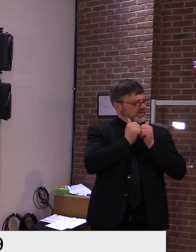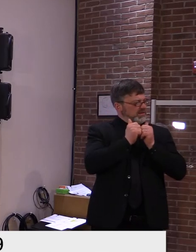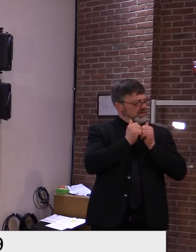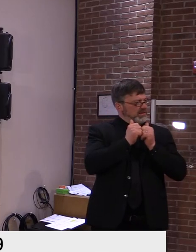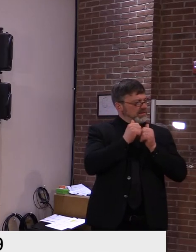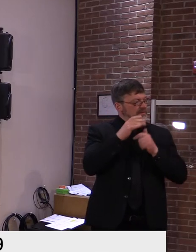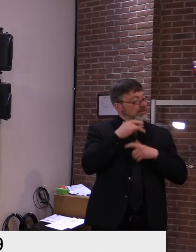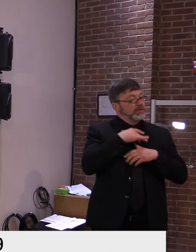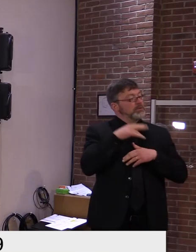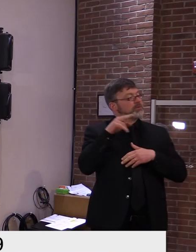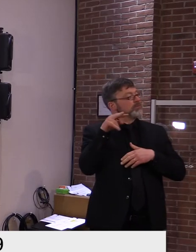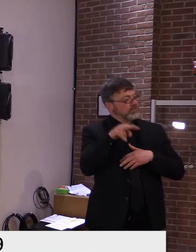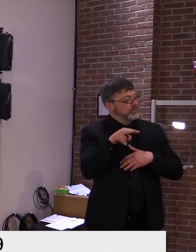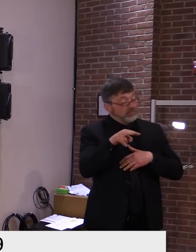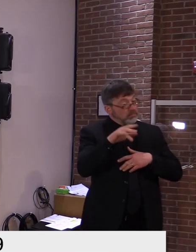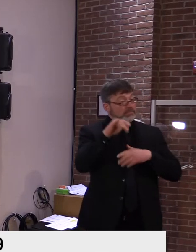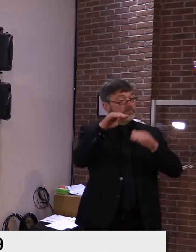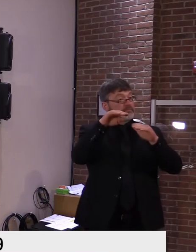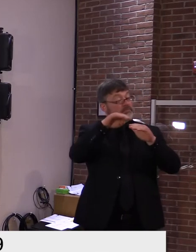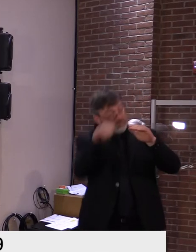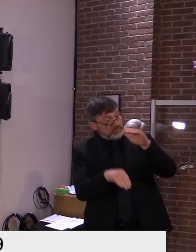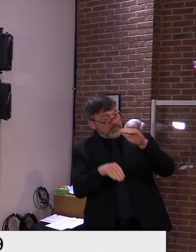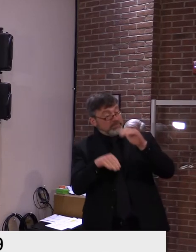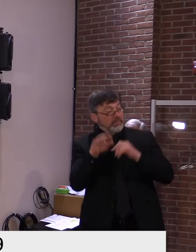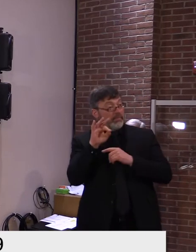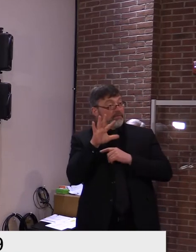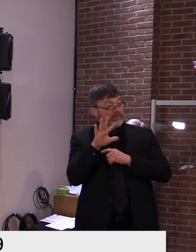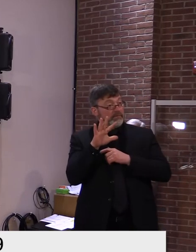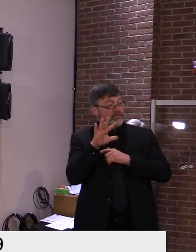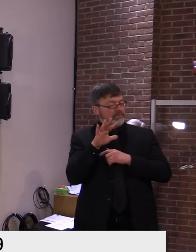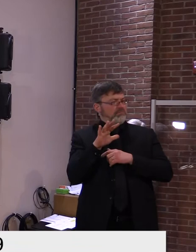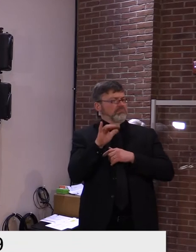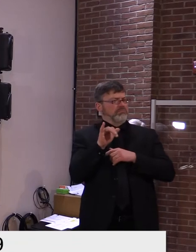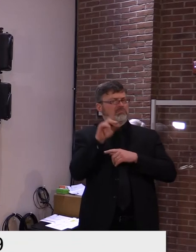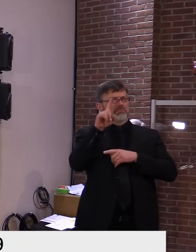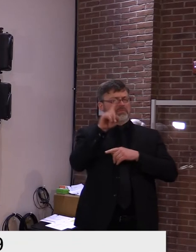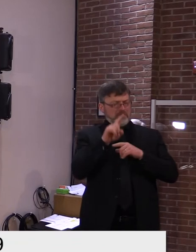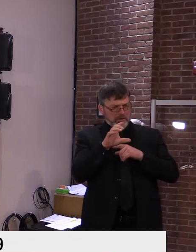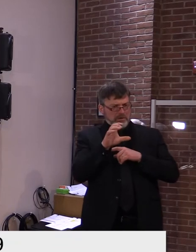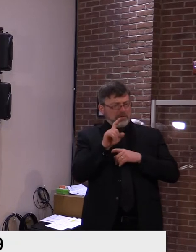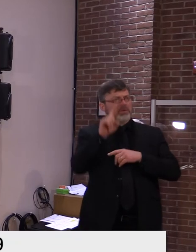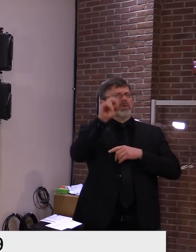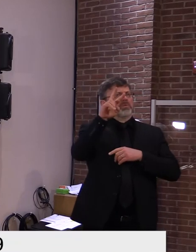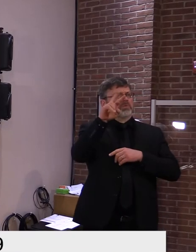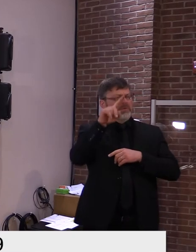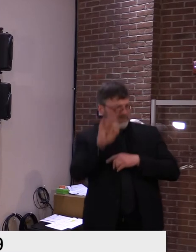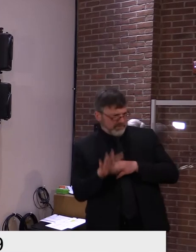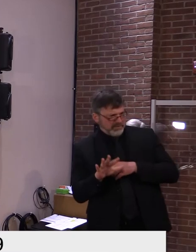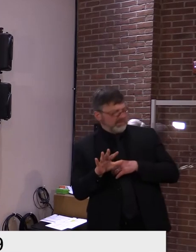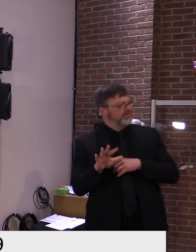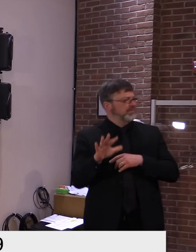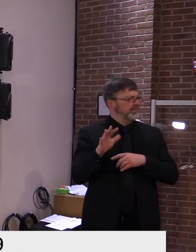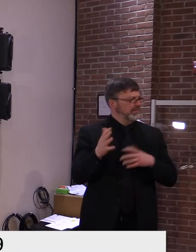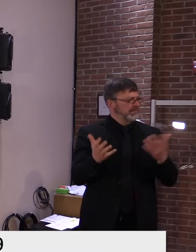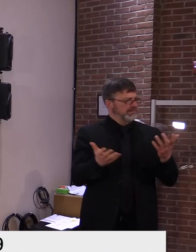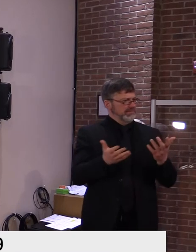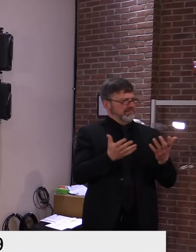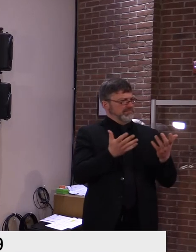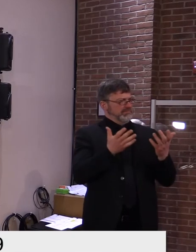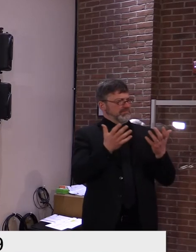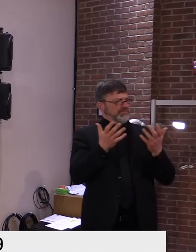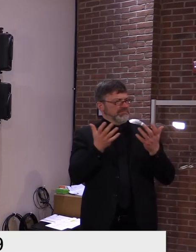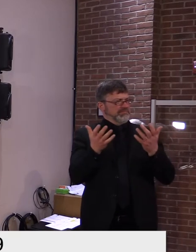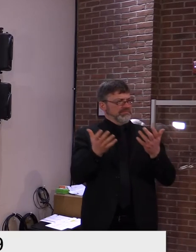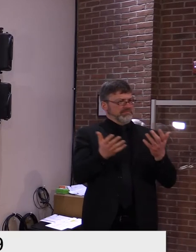that same age group. So this may be a question for Dr. Levine. I'm wondering how